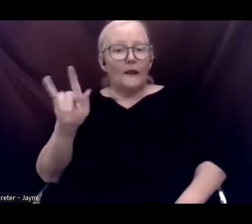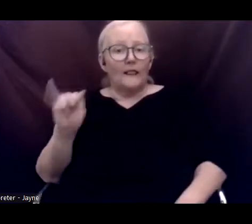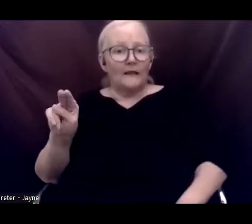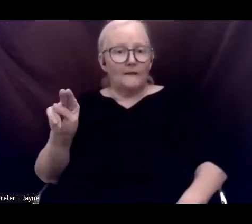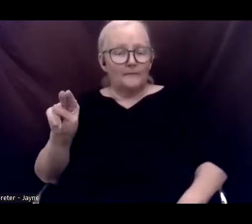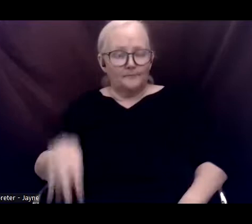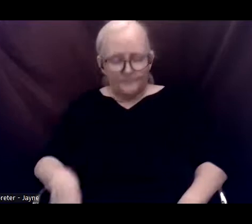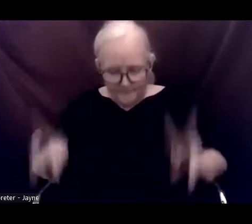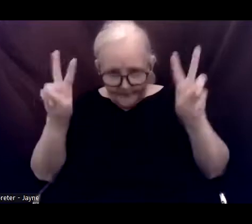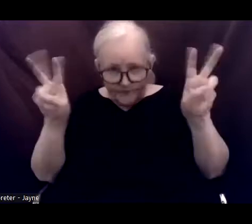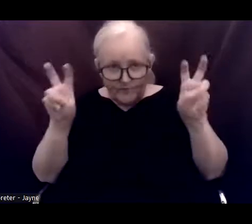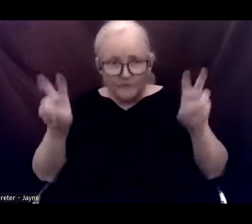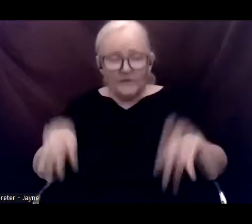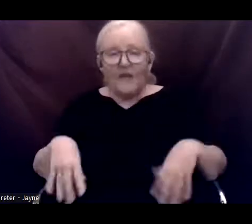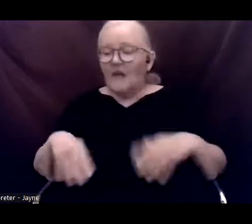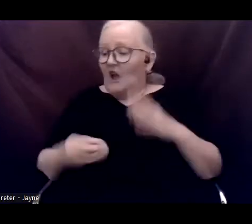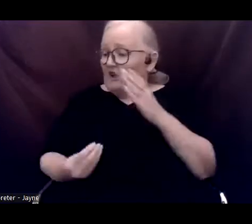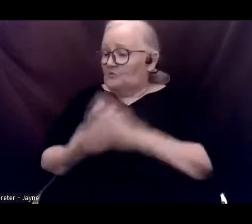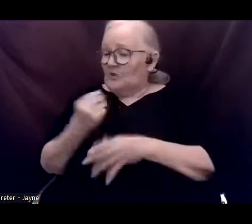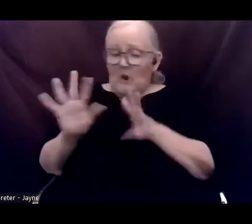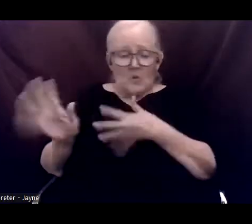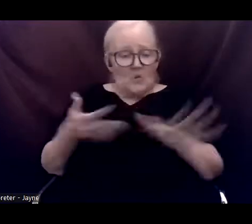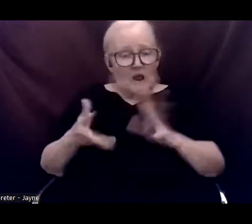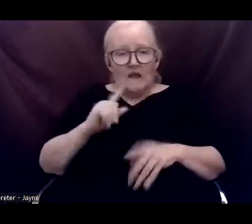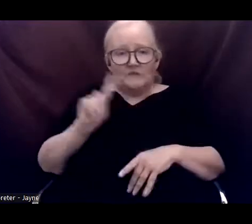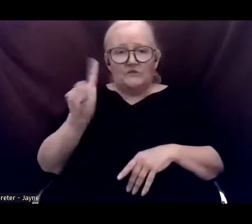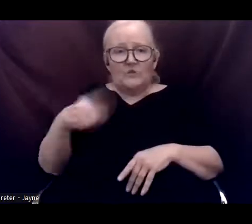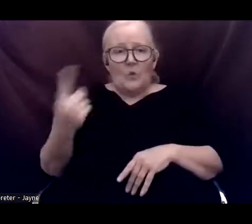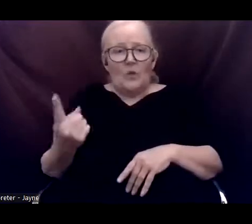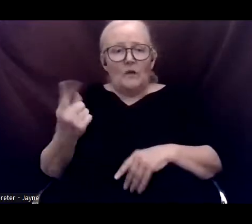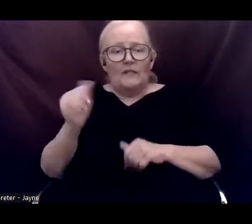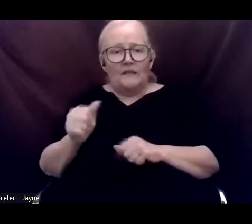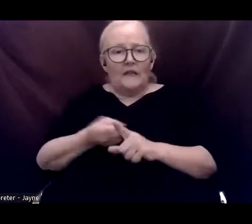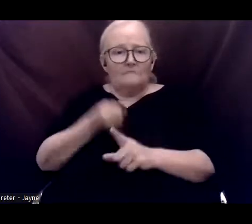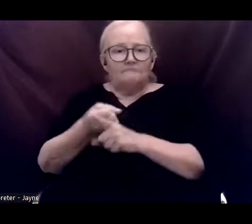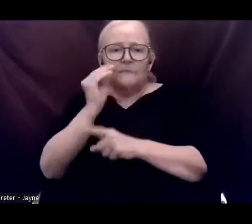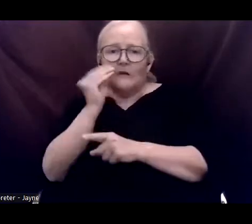Only the winds of spring can open the anemone, wrote Pliny.